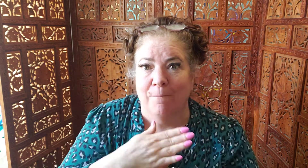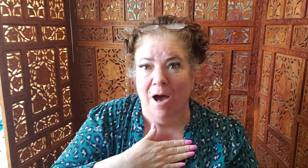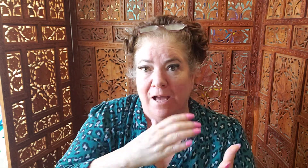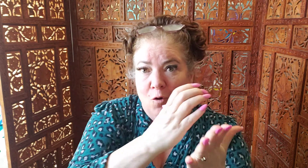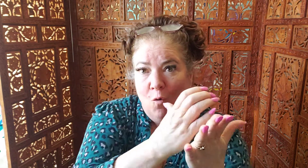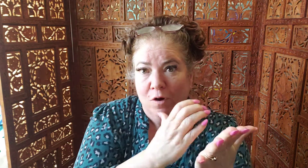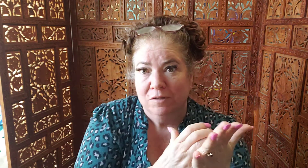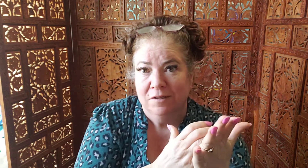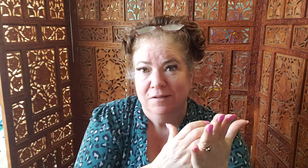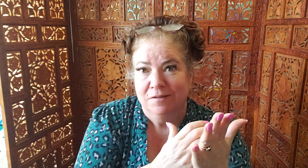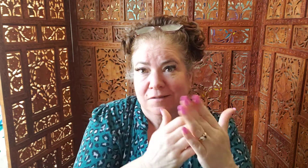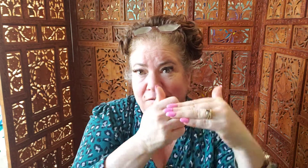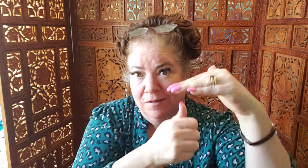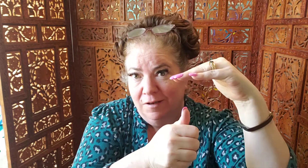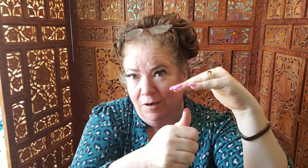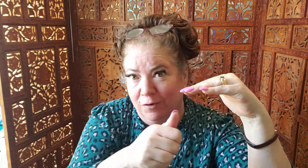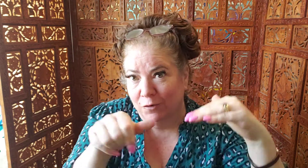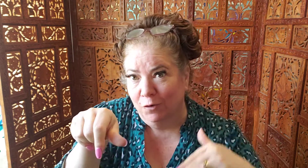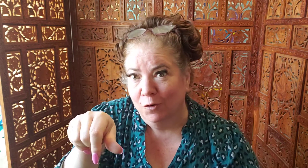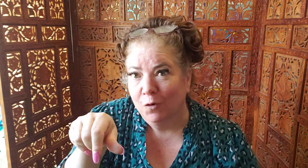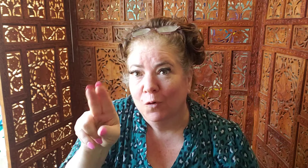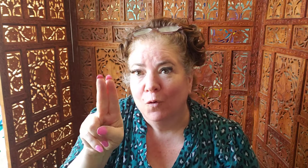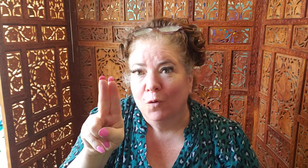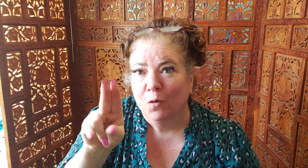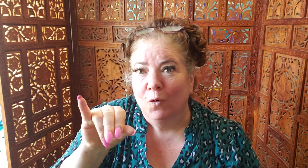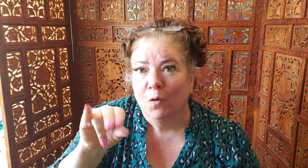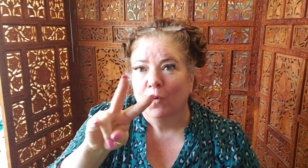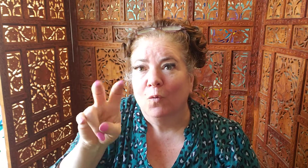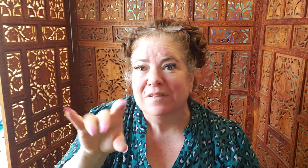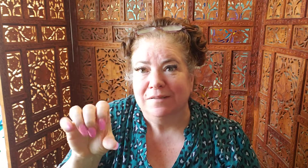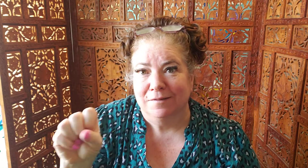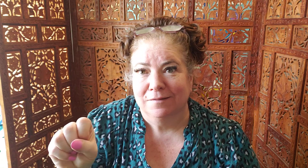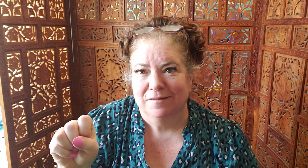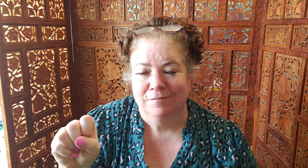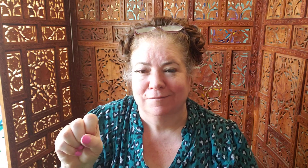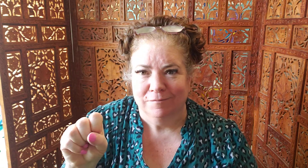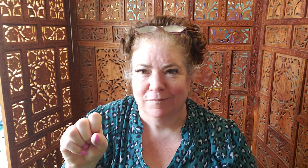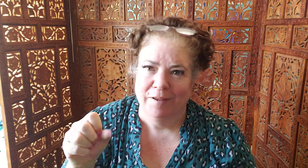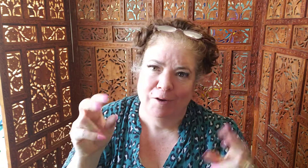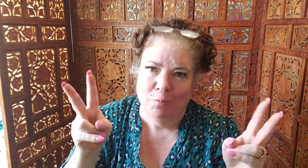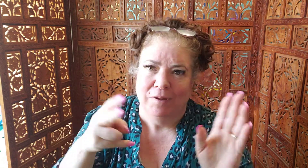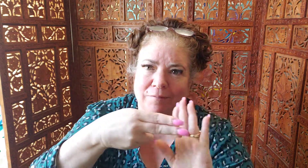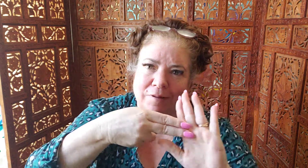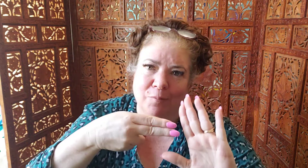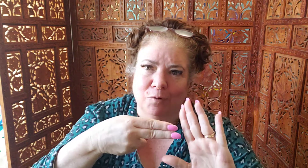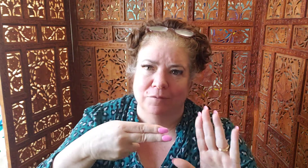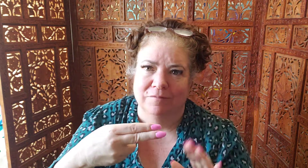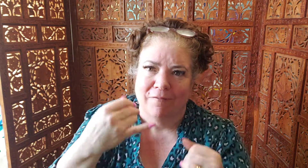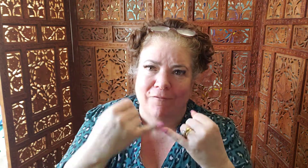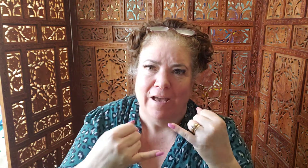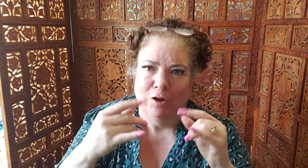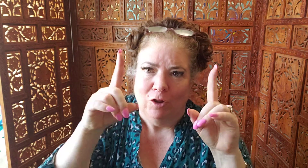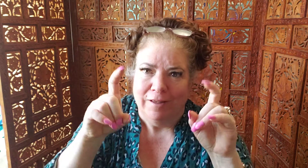my courses under quizzes, and it'll be labeled final